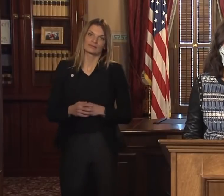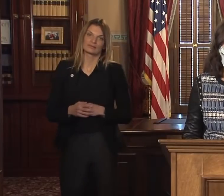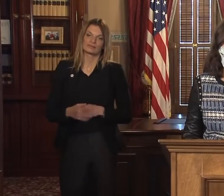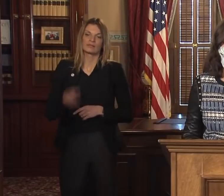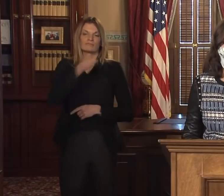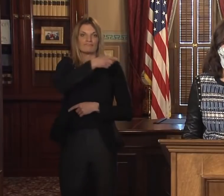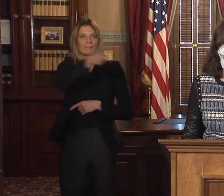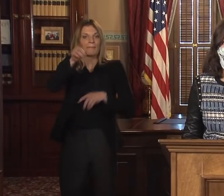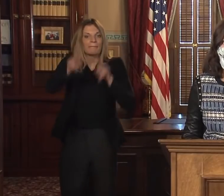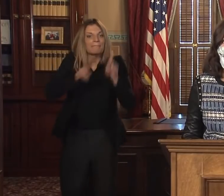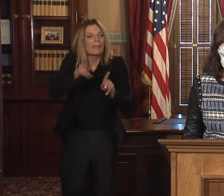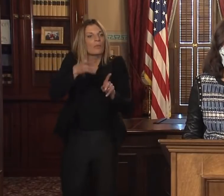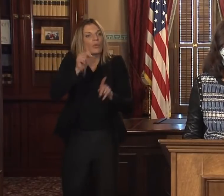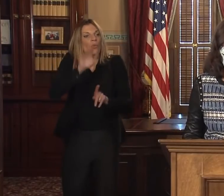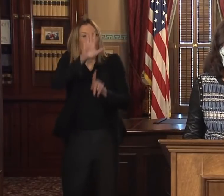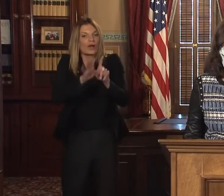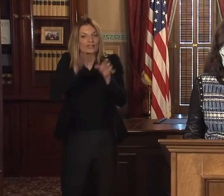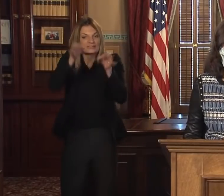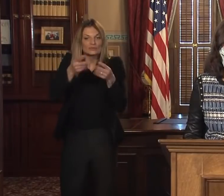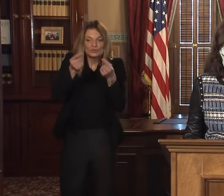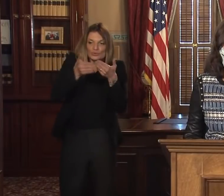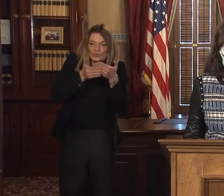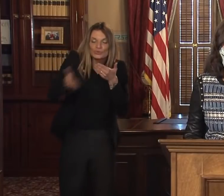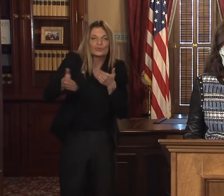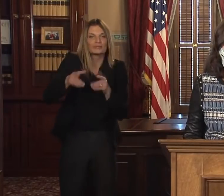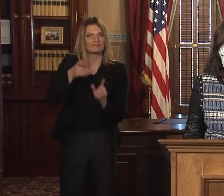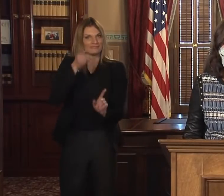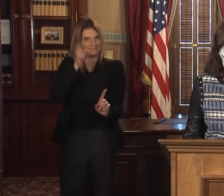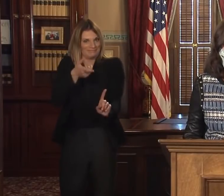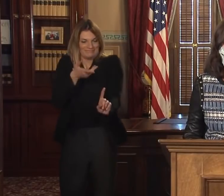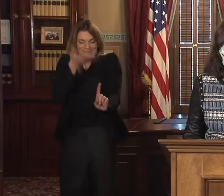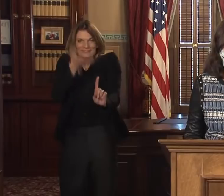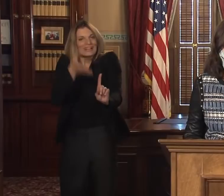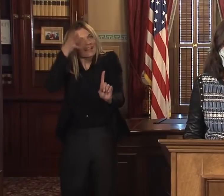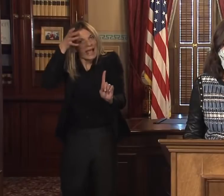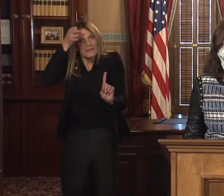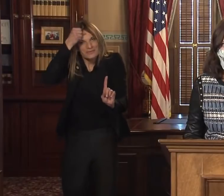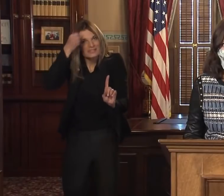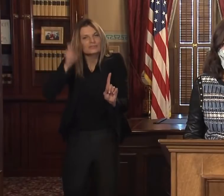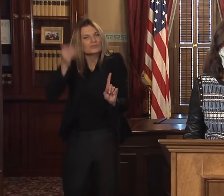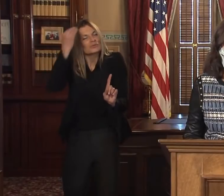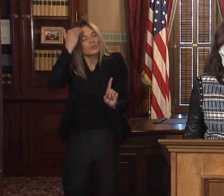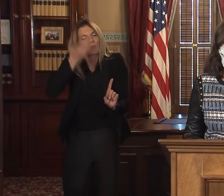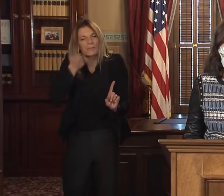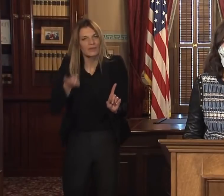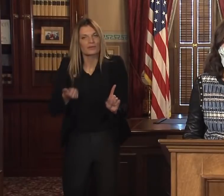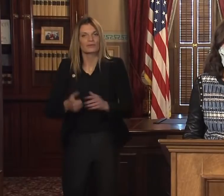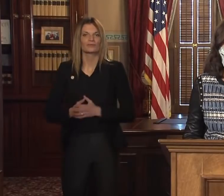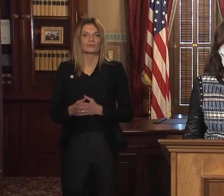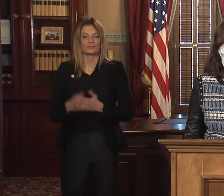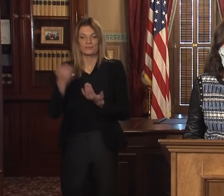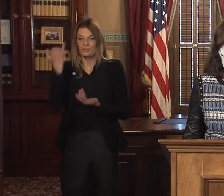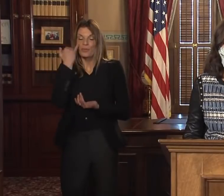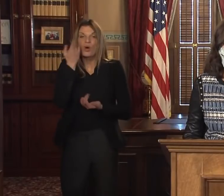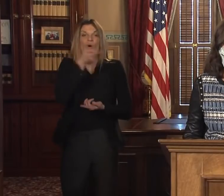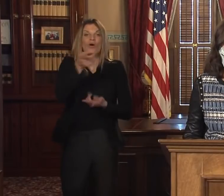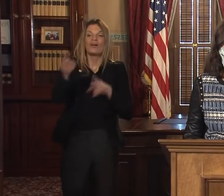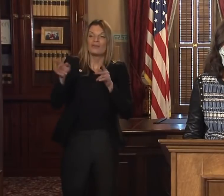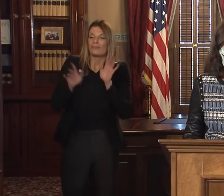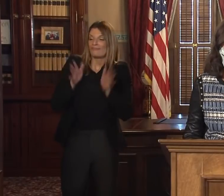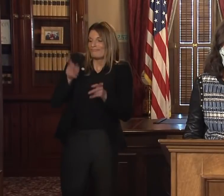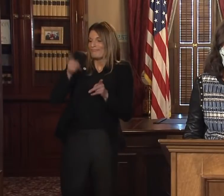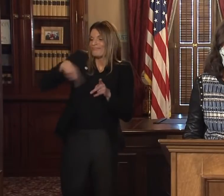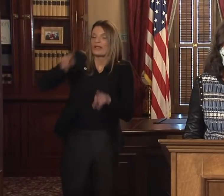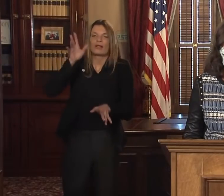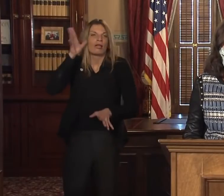individual decision, and we may have to take actions to heighten awareness about that, but the fact of the matter